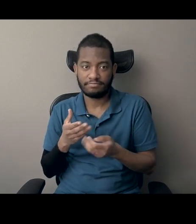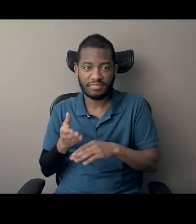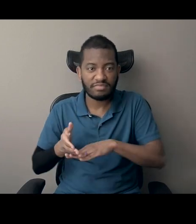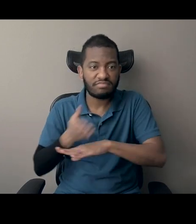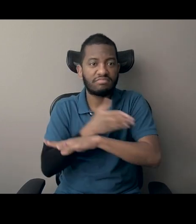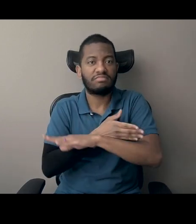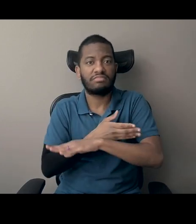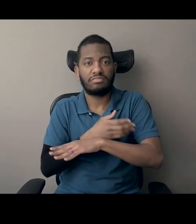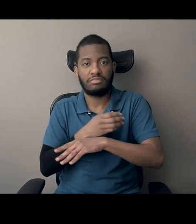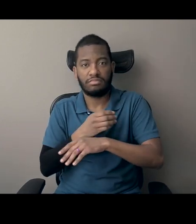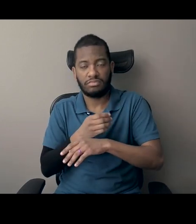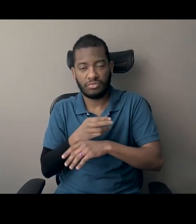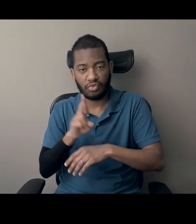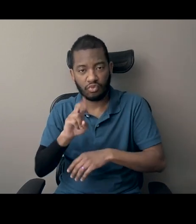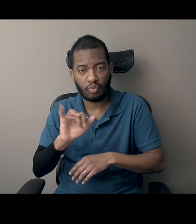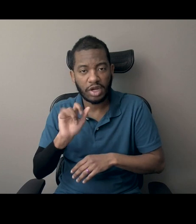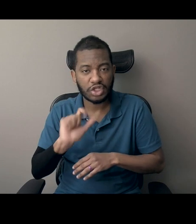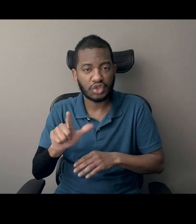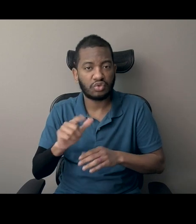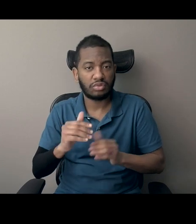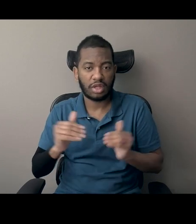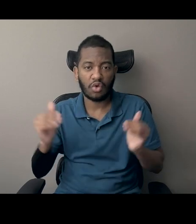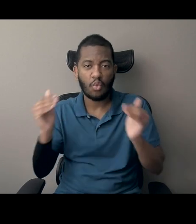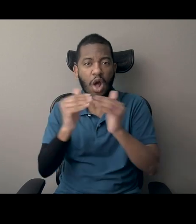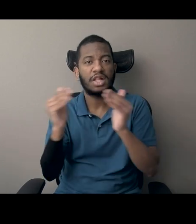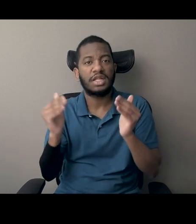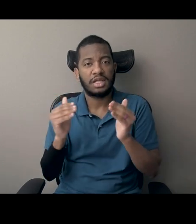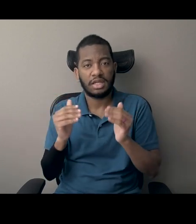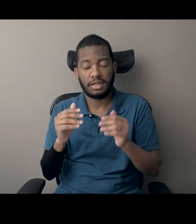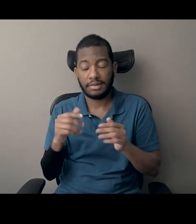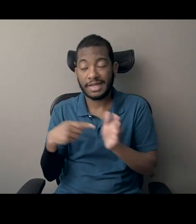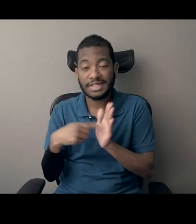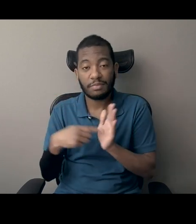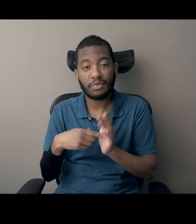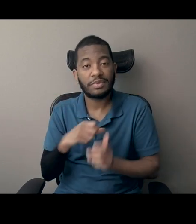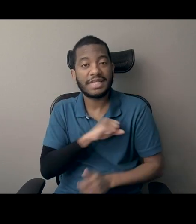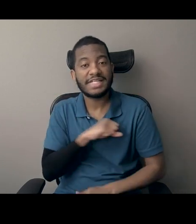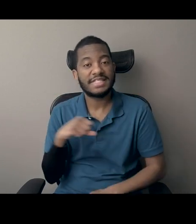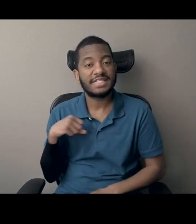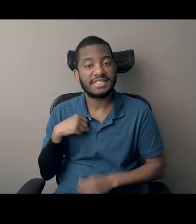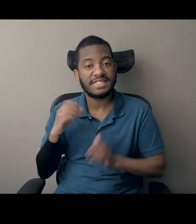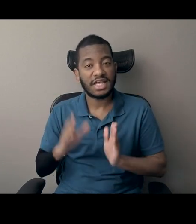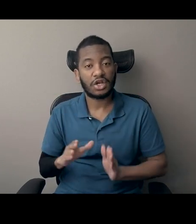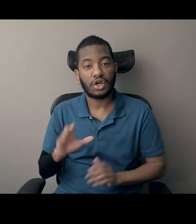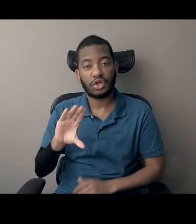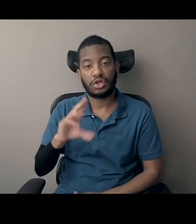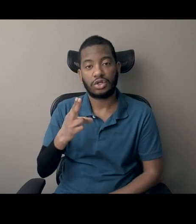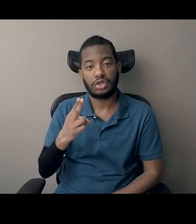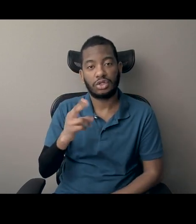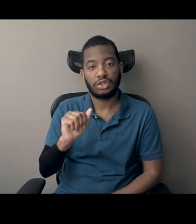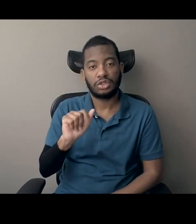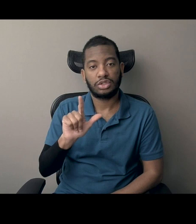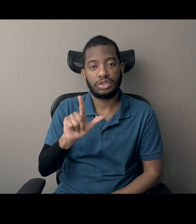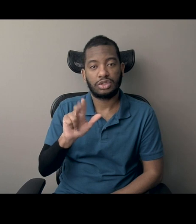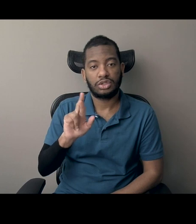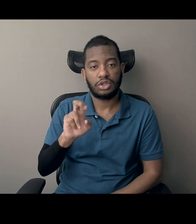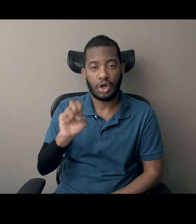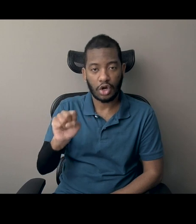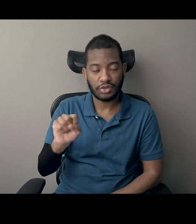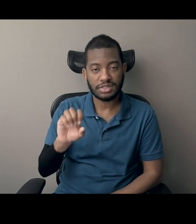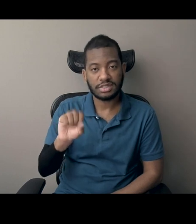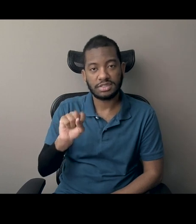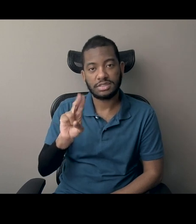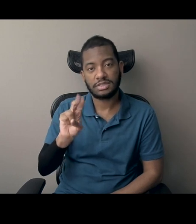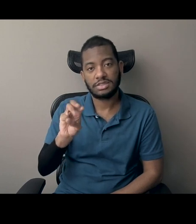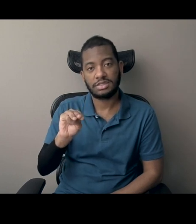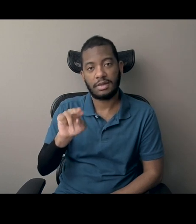equality to fruition. You know, people like Senator Charles Sumner, um, who was a, you know, was just a huge advocate